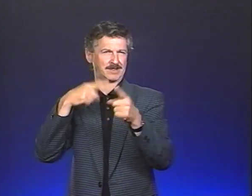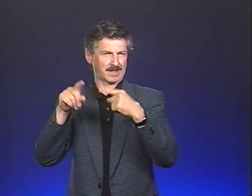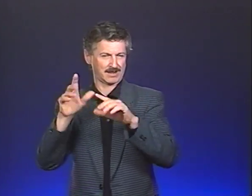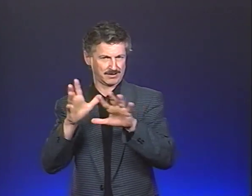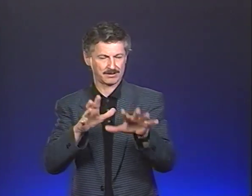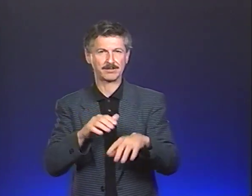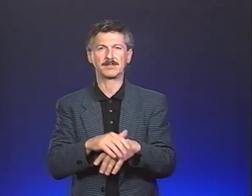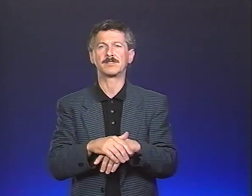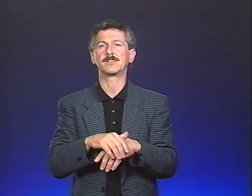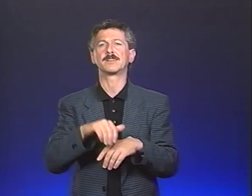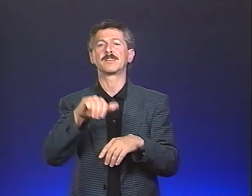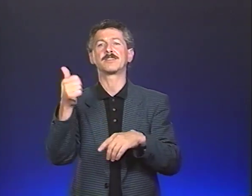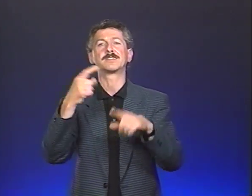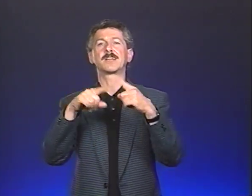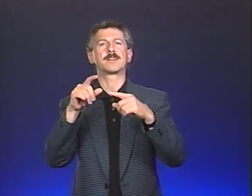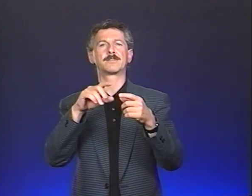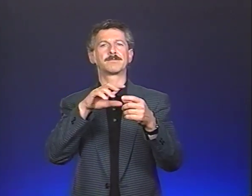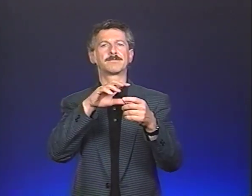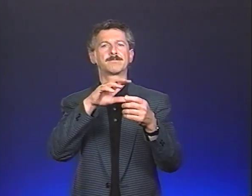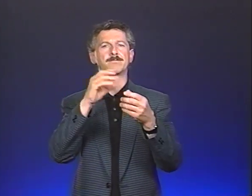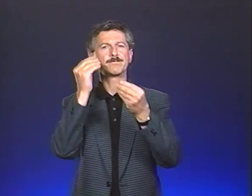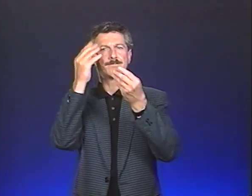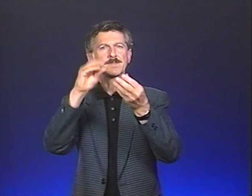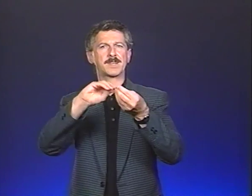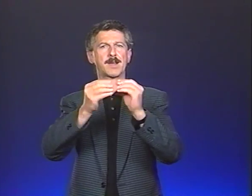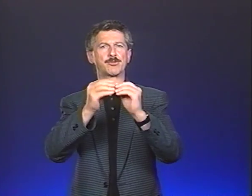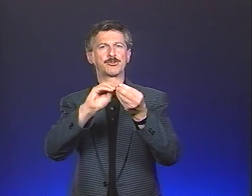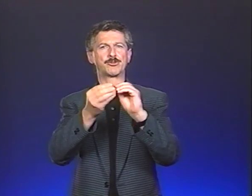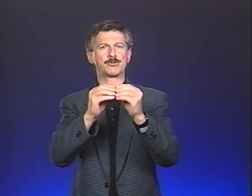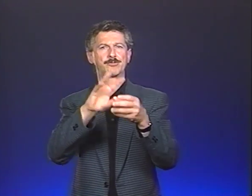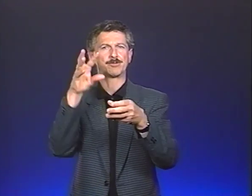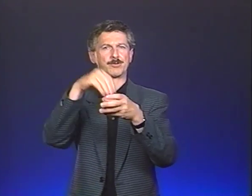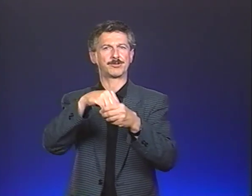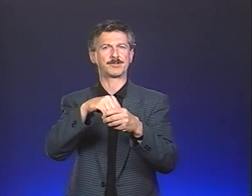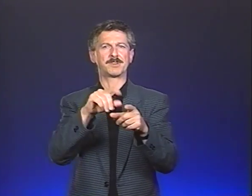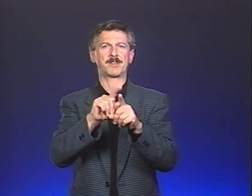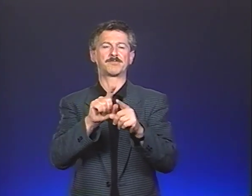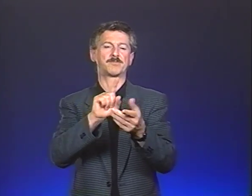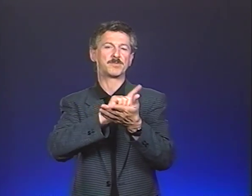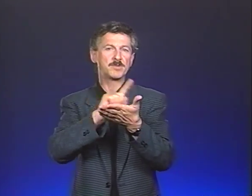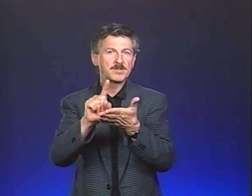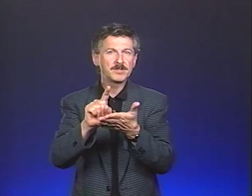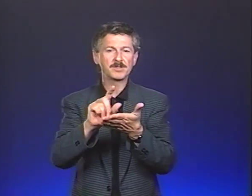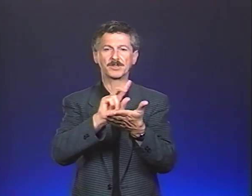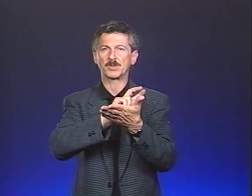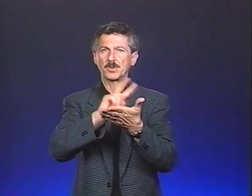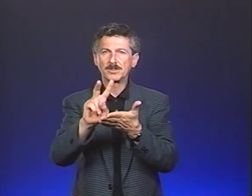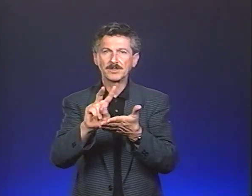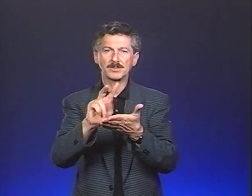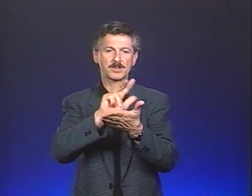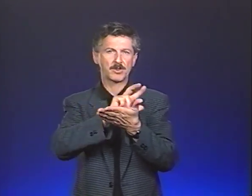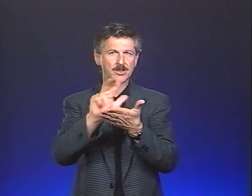recently. Time can also be conveyed through numeral incorporation, as in the specific signs for numbers of